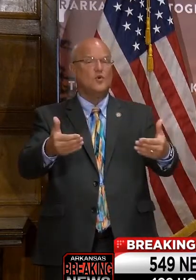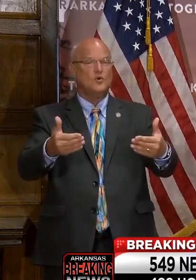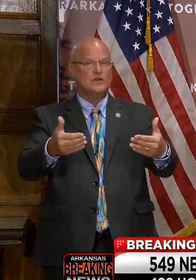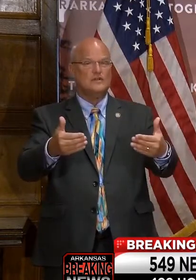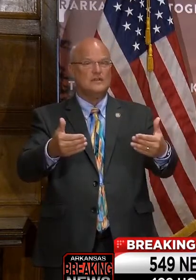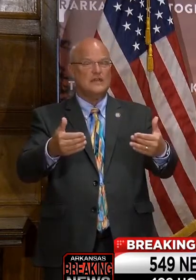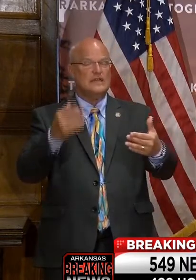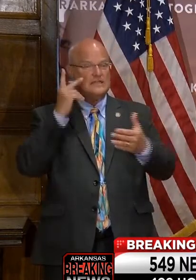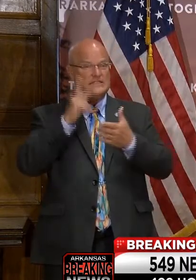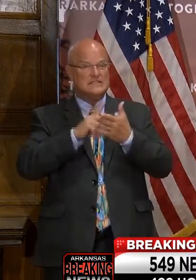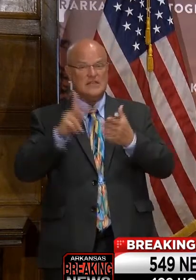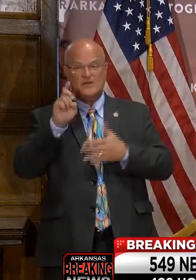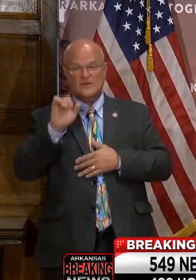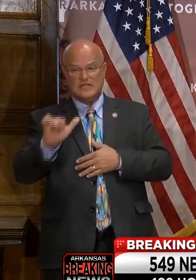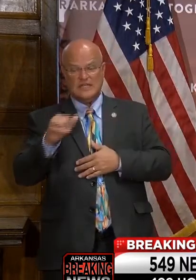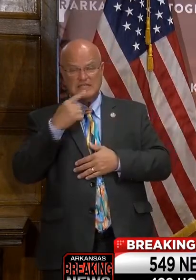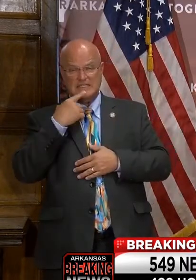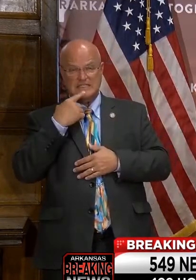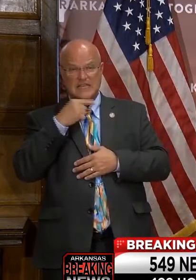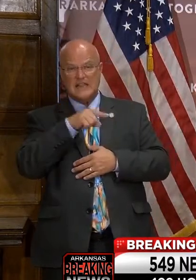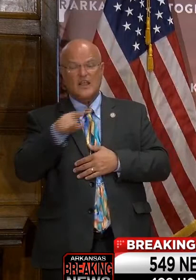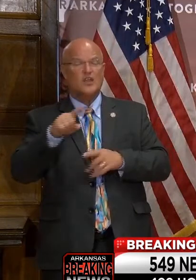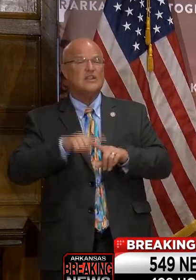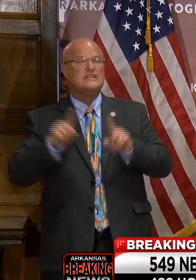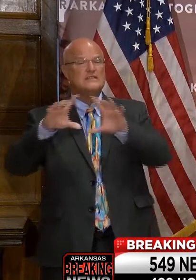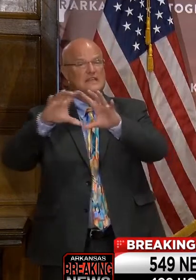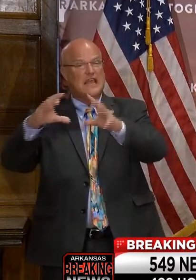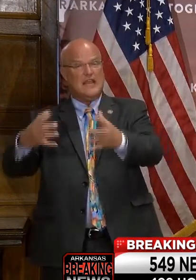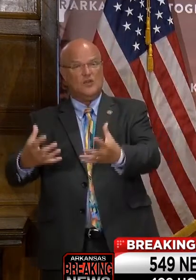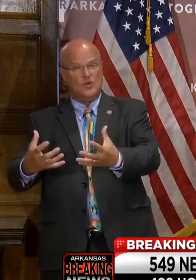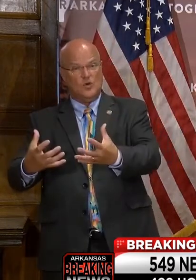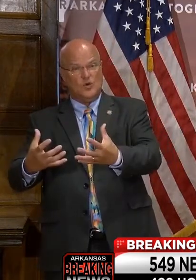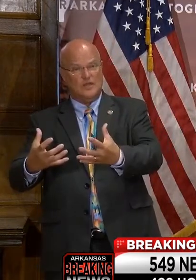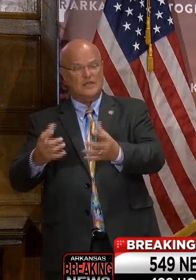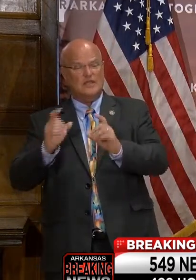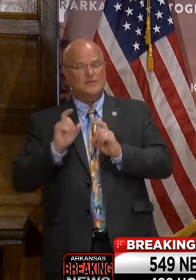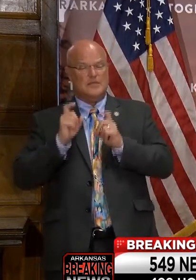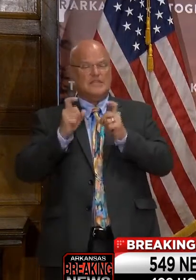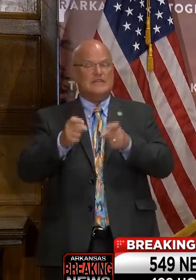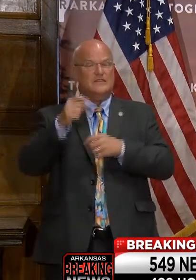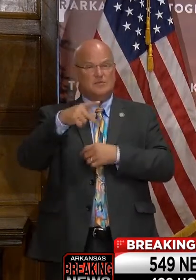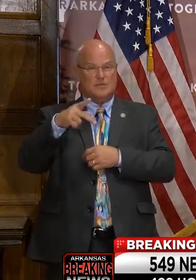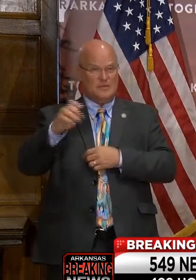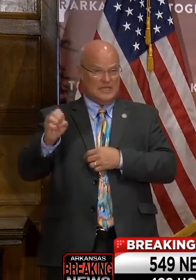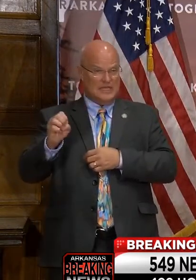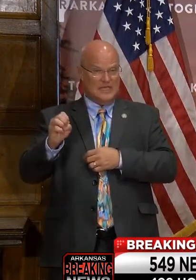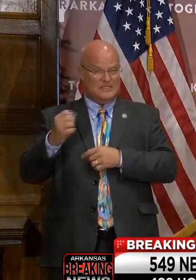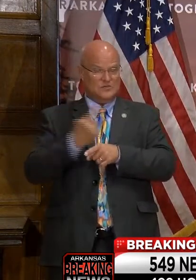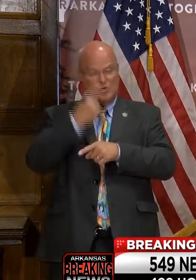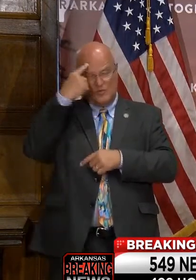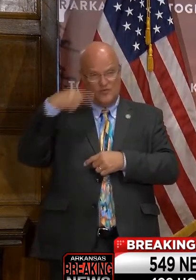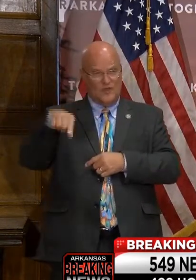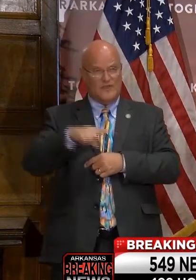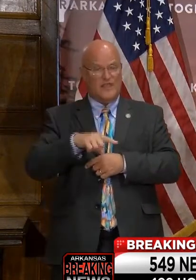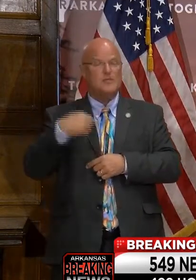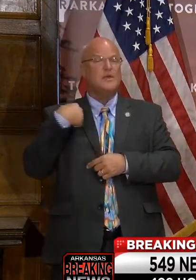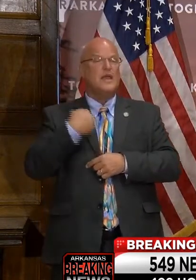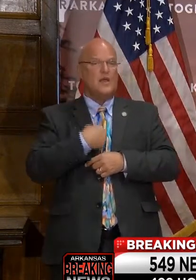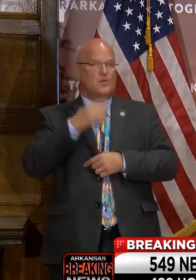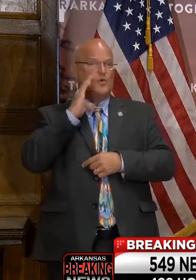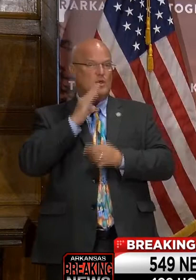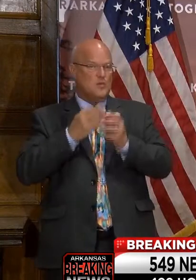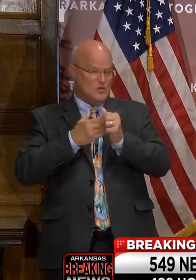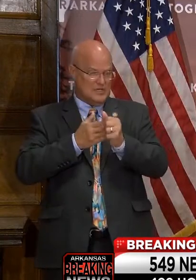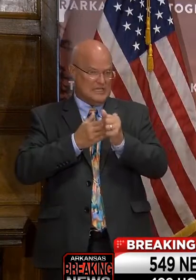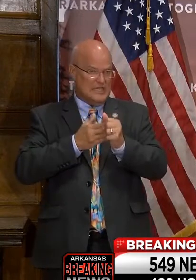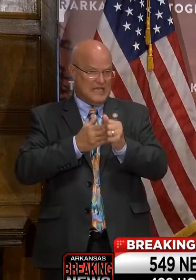As Secretary Key pointed out, they are in a different category. They're being given PPE that's appropriate for them, and we will